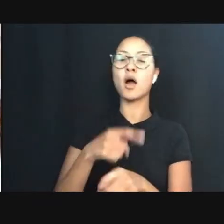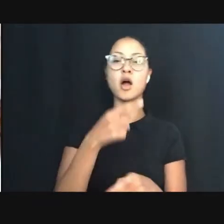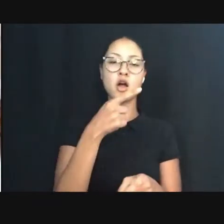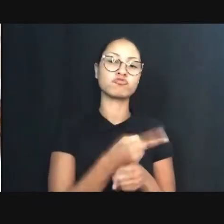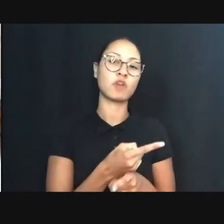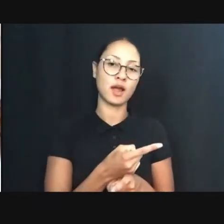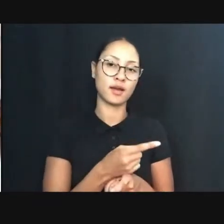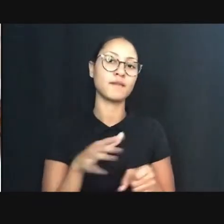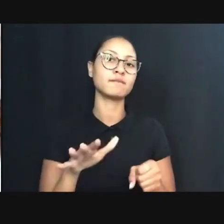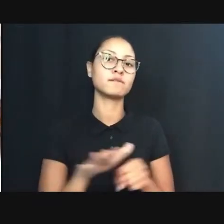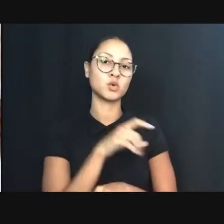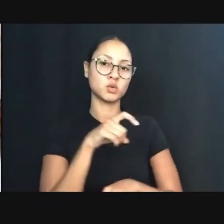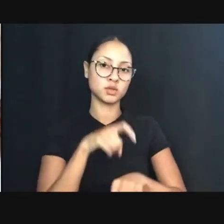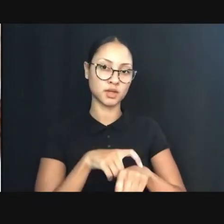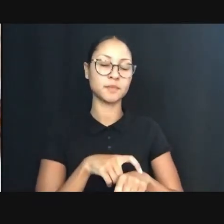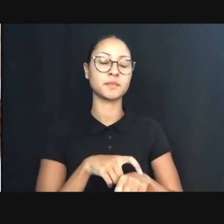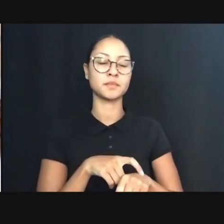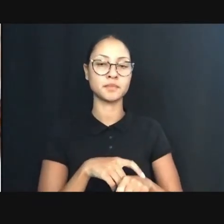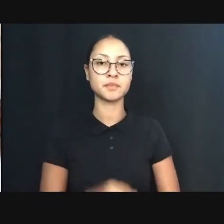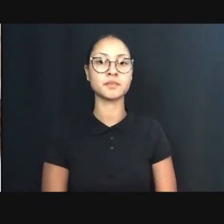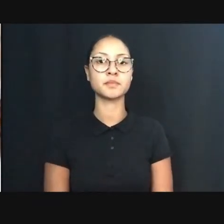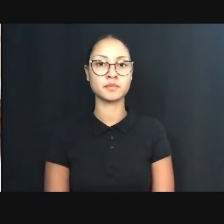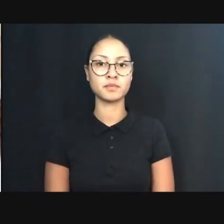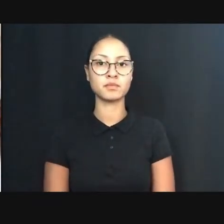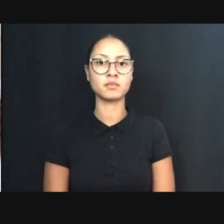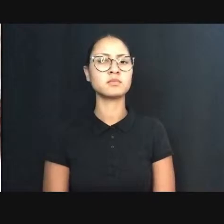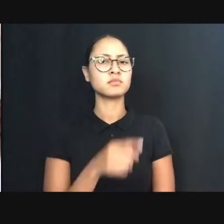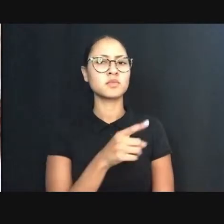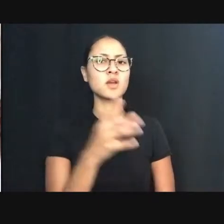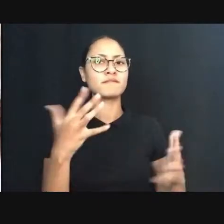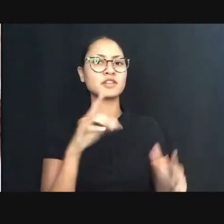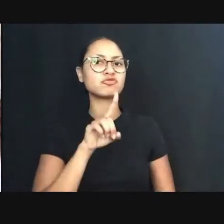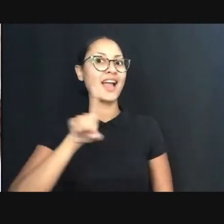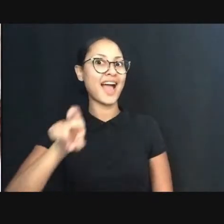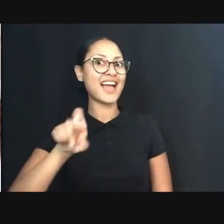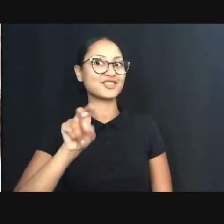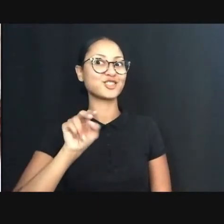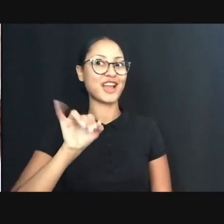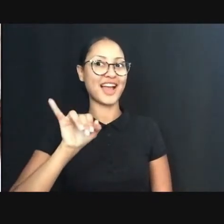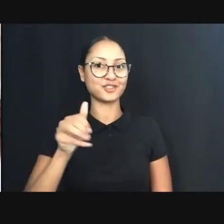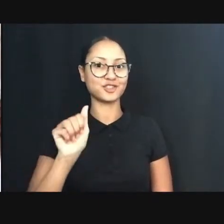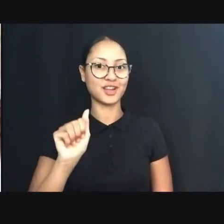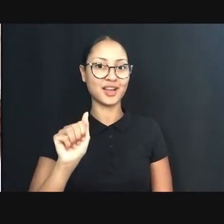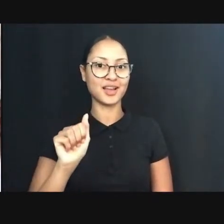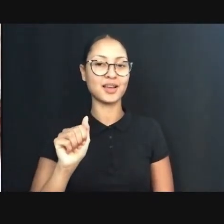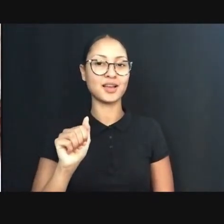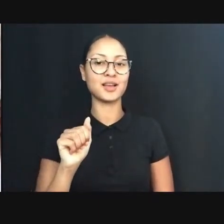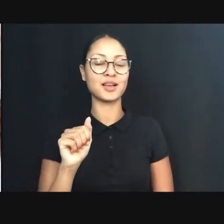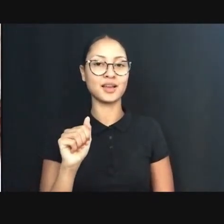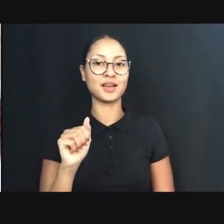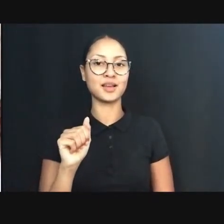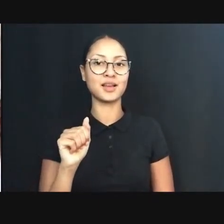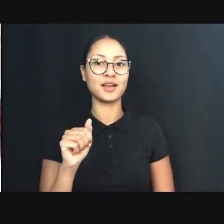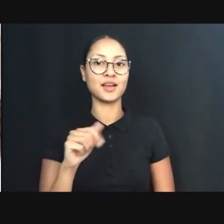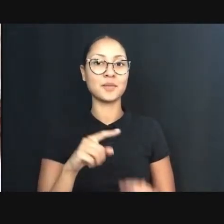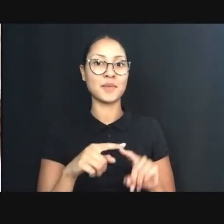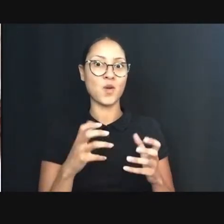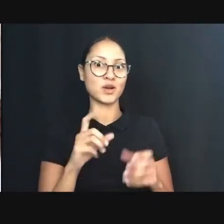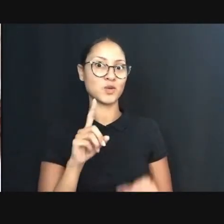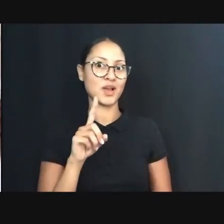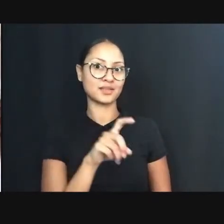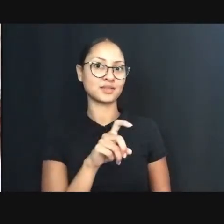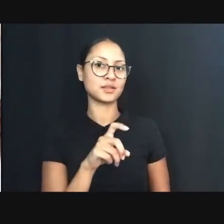you asked Nyjah this, but because you shared all this caring, I thought maybe I should ask you this too.